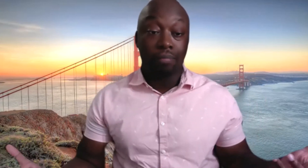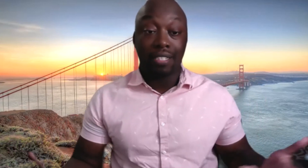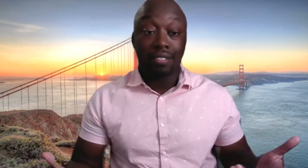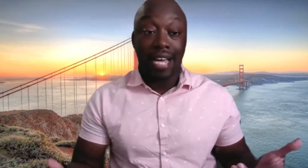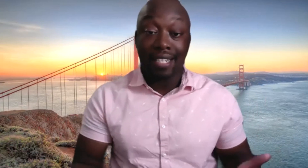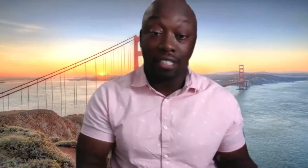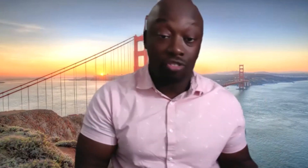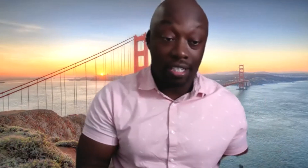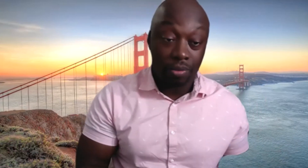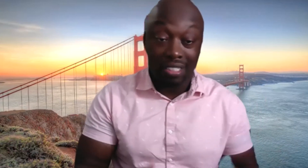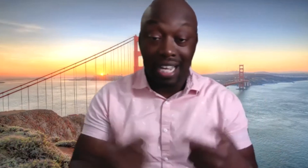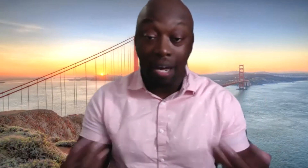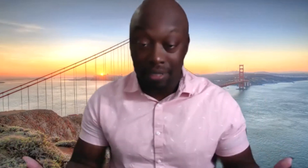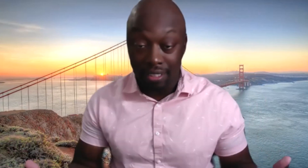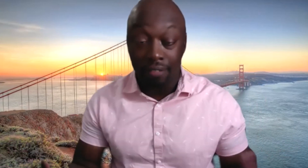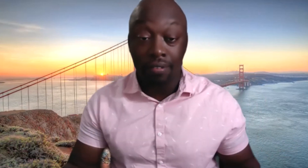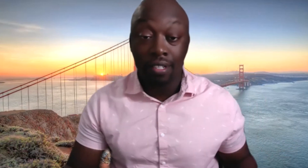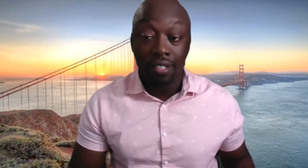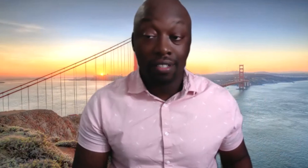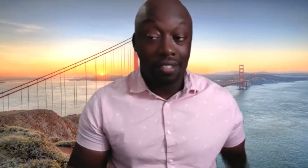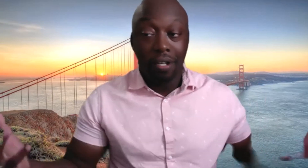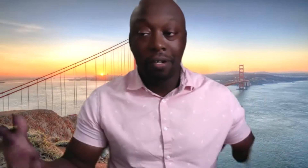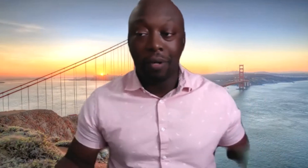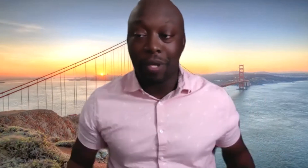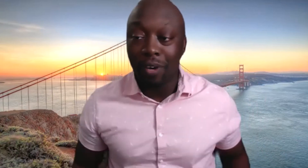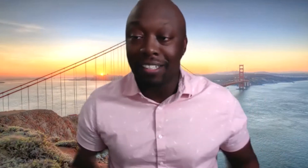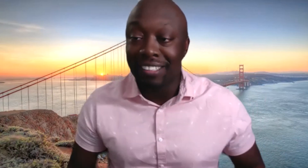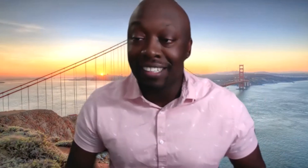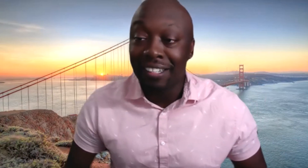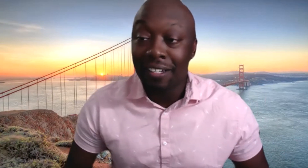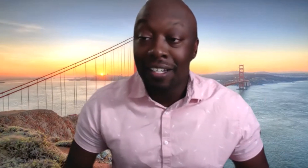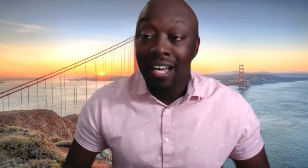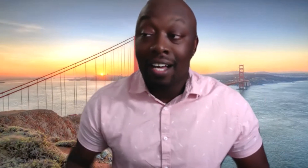overwhelm them, that's adding the stress, which is the opposite of what we want.